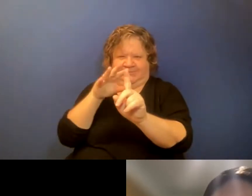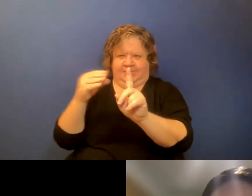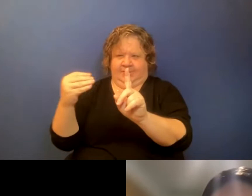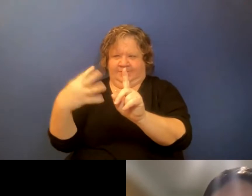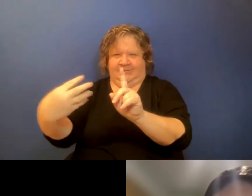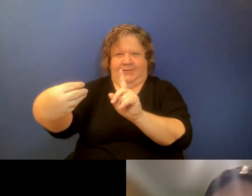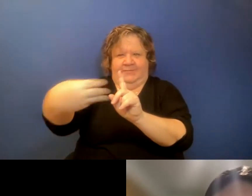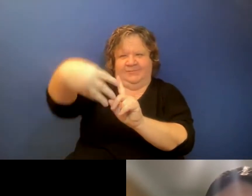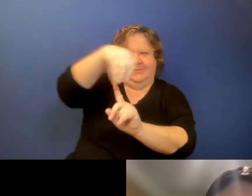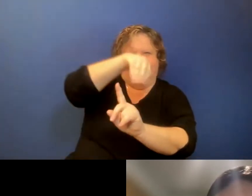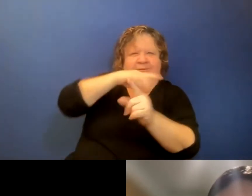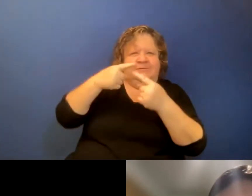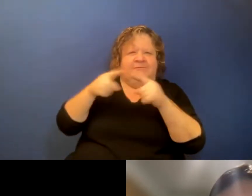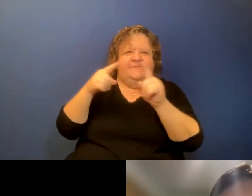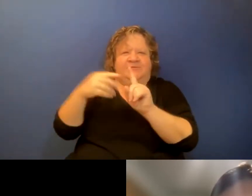change.